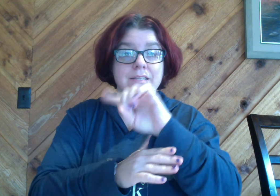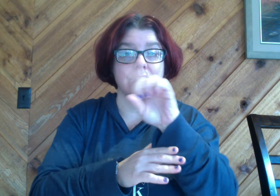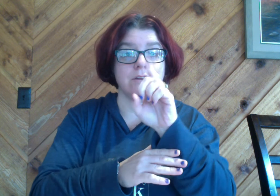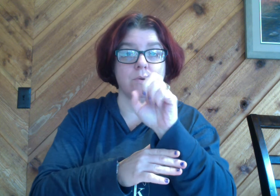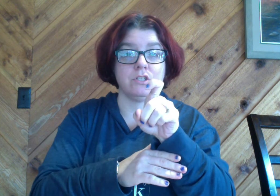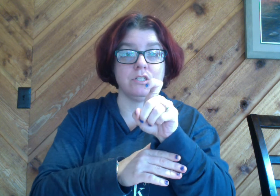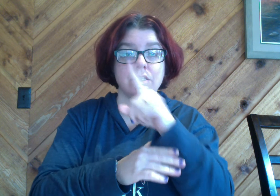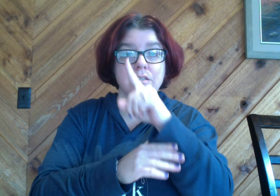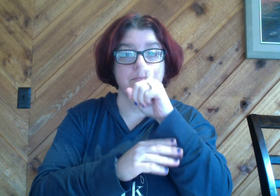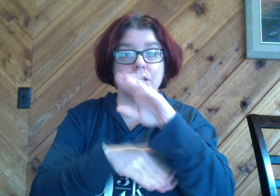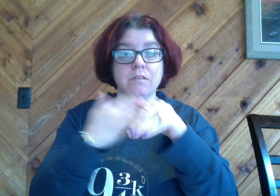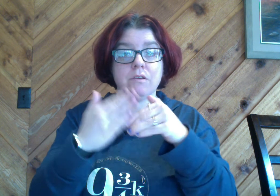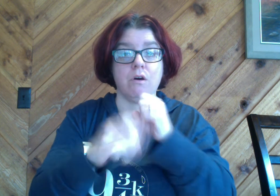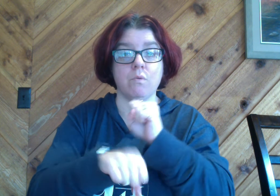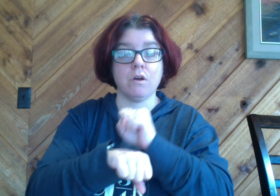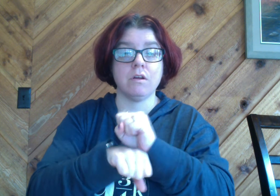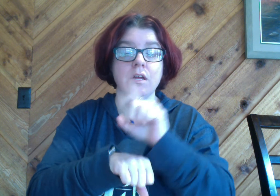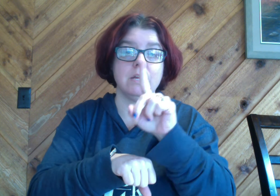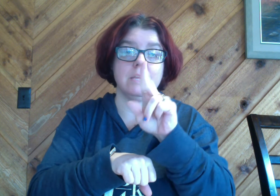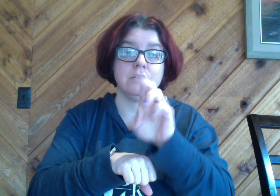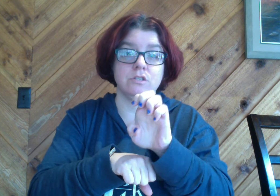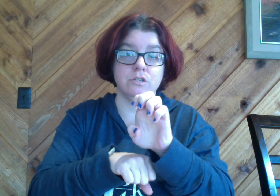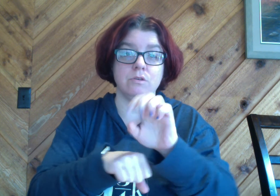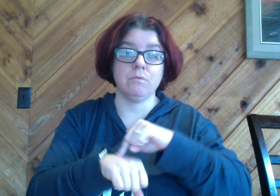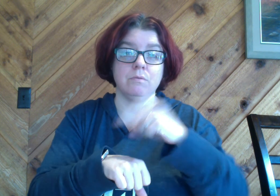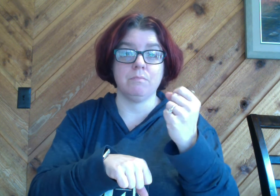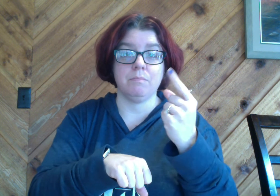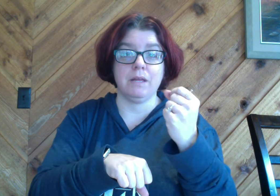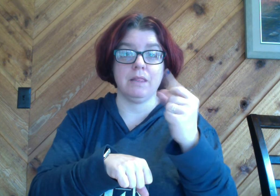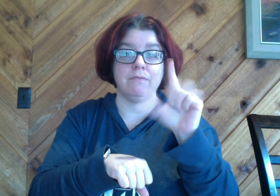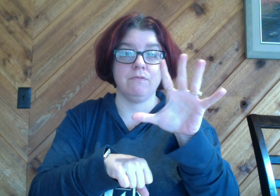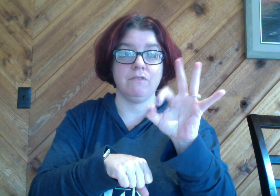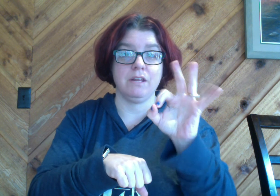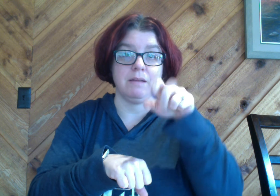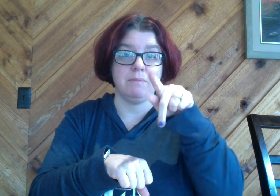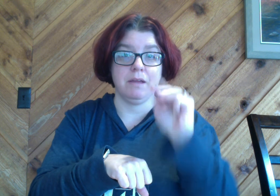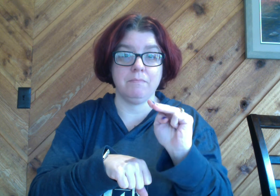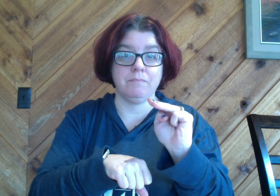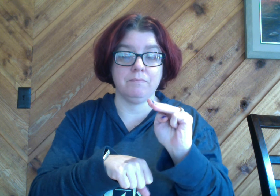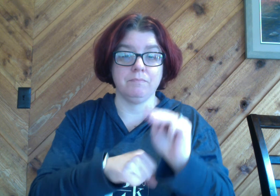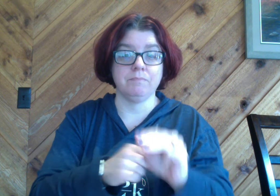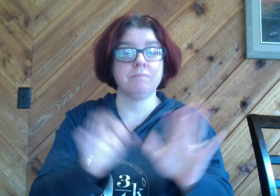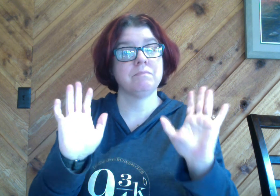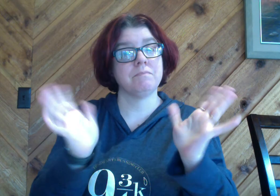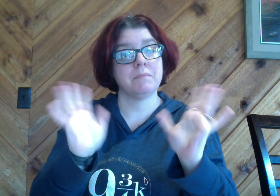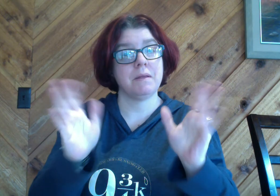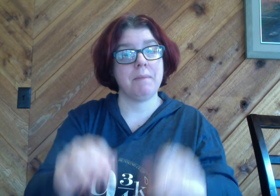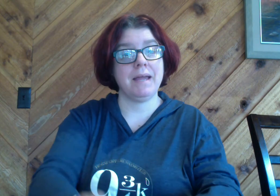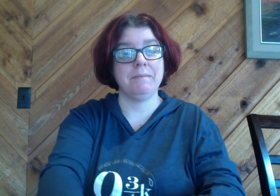any questions, because all work is due by 11:59 p.m. Bye.